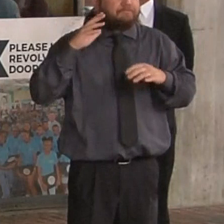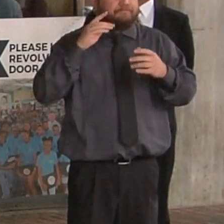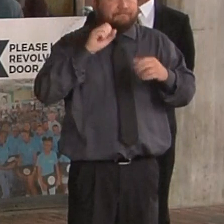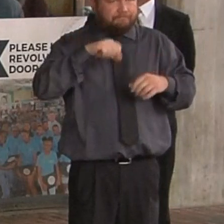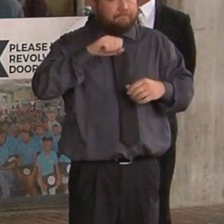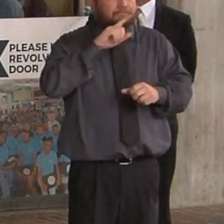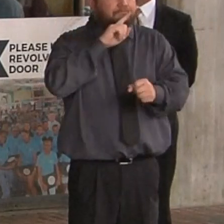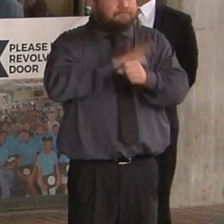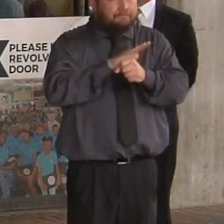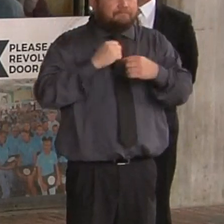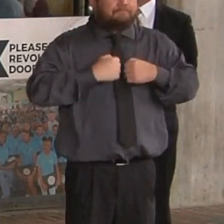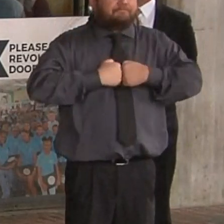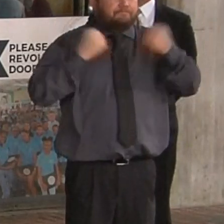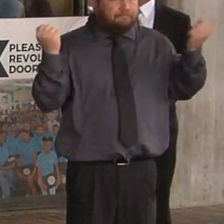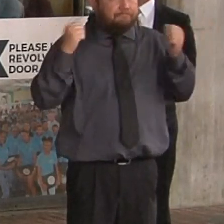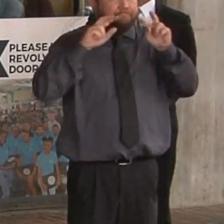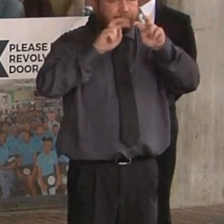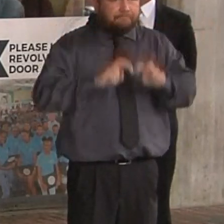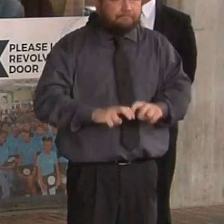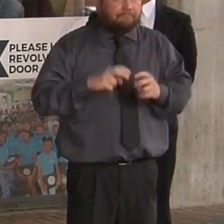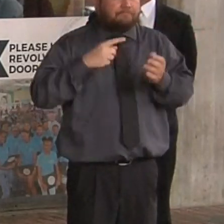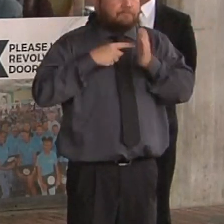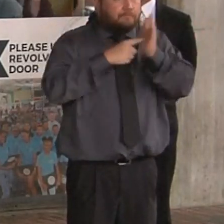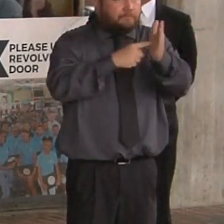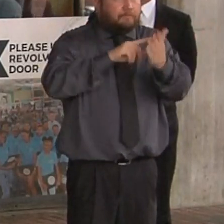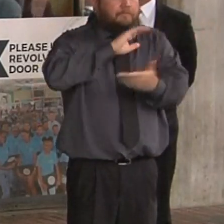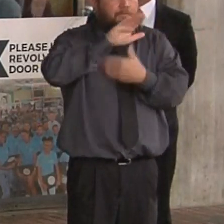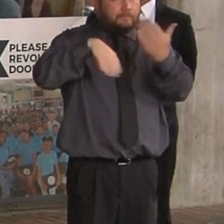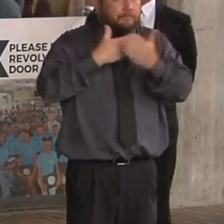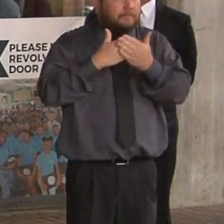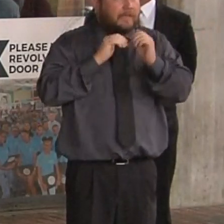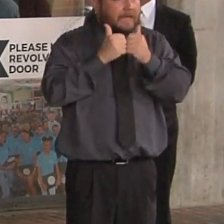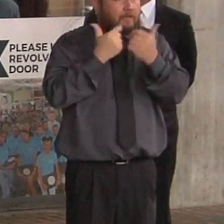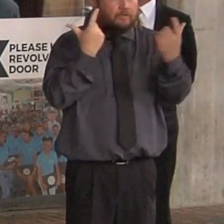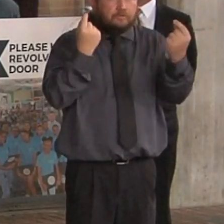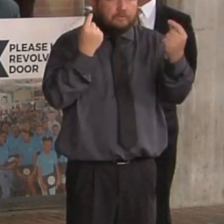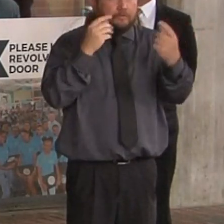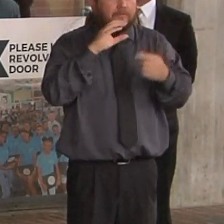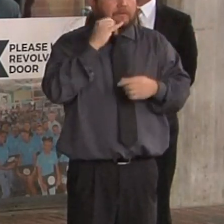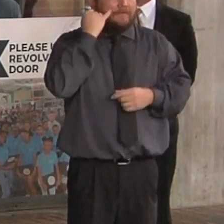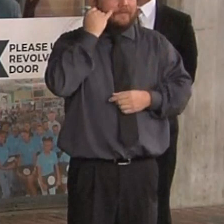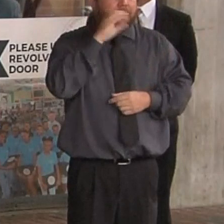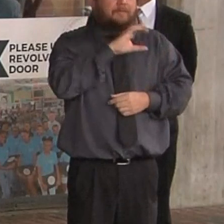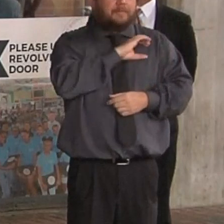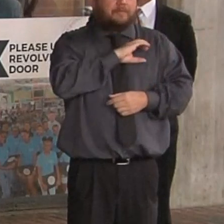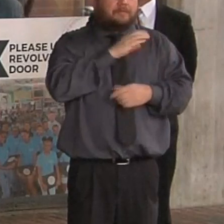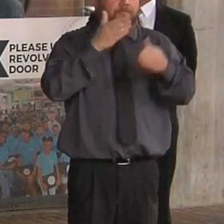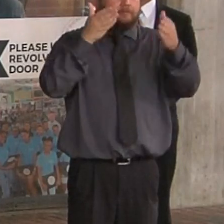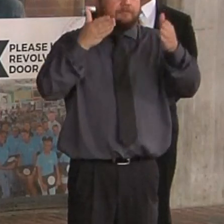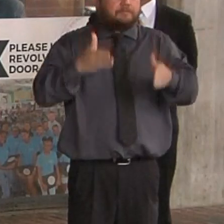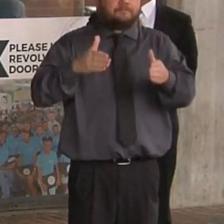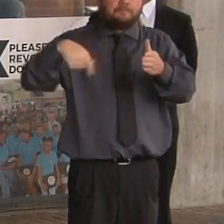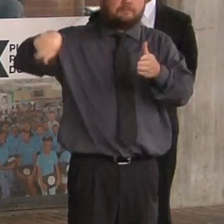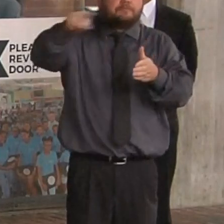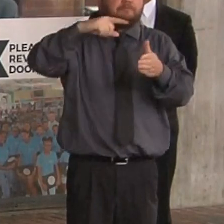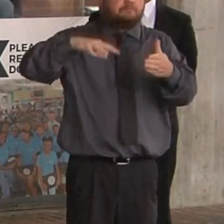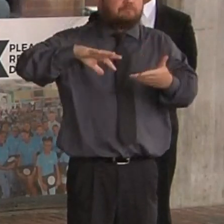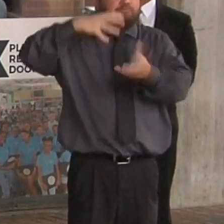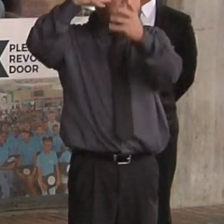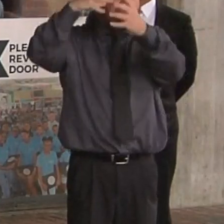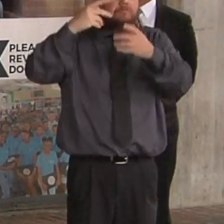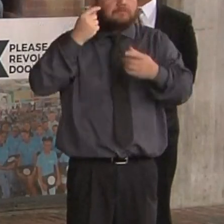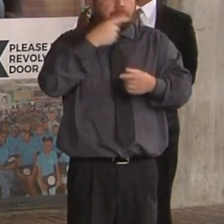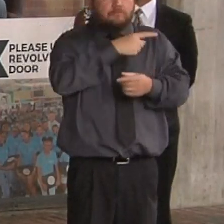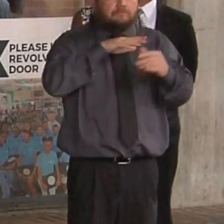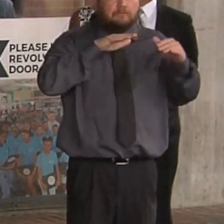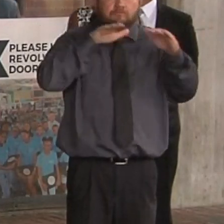And then the president said, if you want to learn about this model, come to Boston. Now that shows you we've come a long way from the old Boston to the